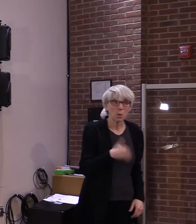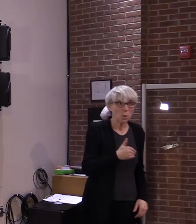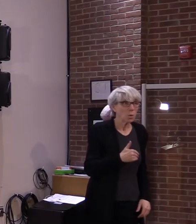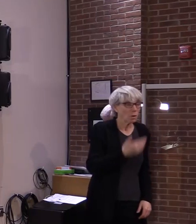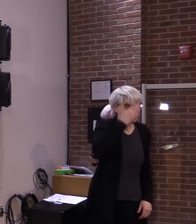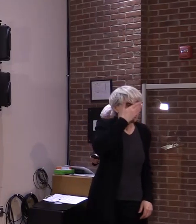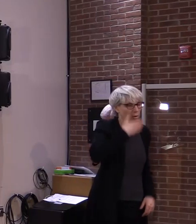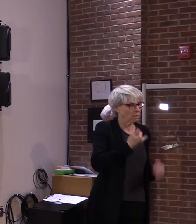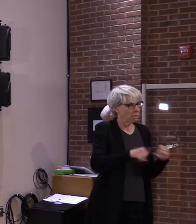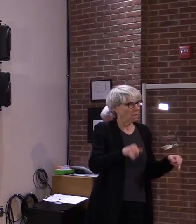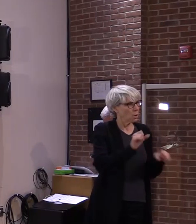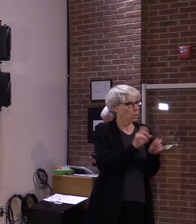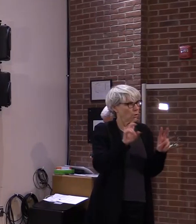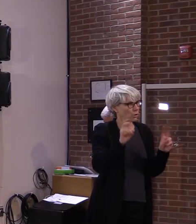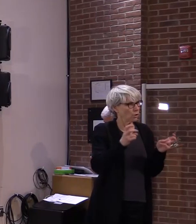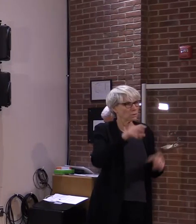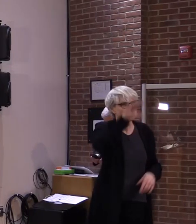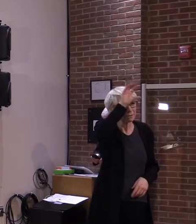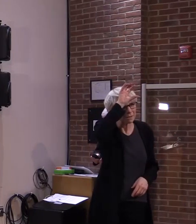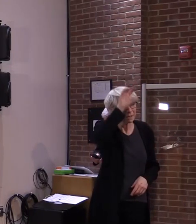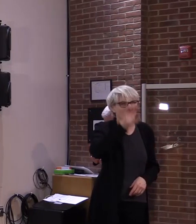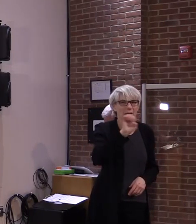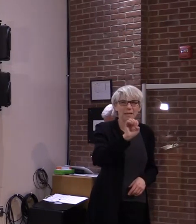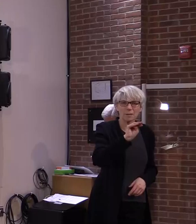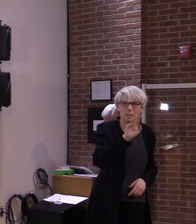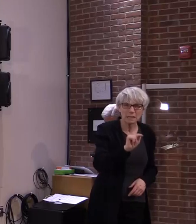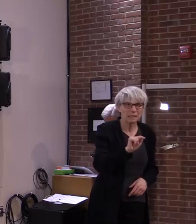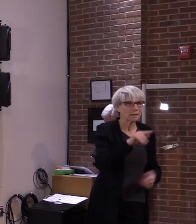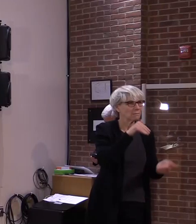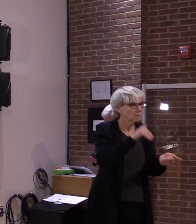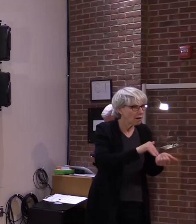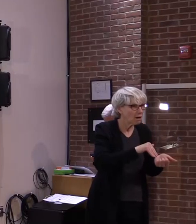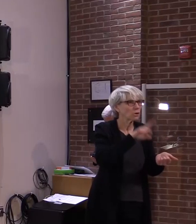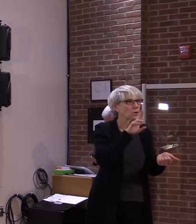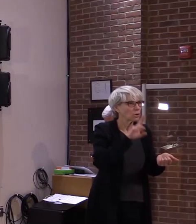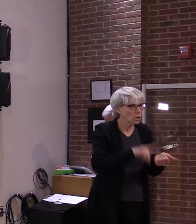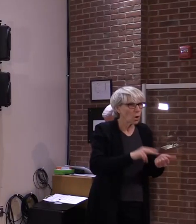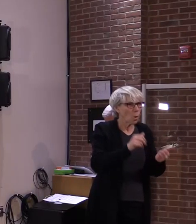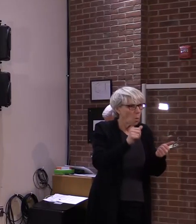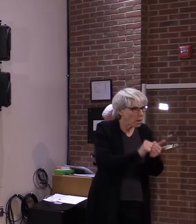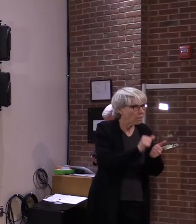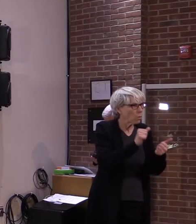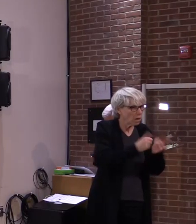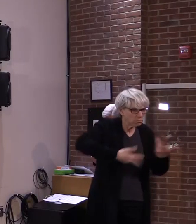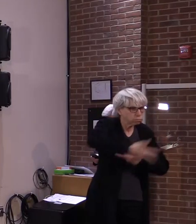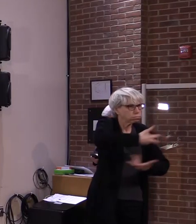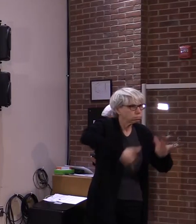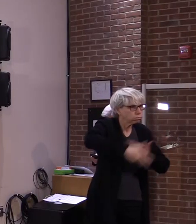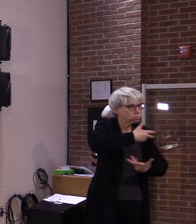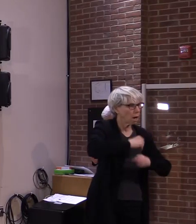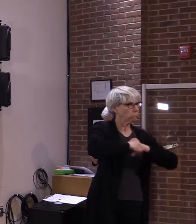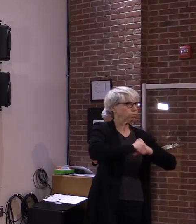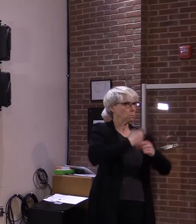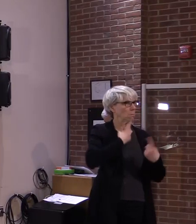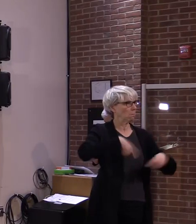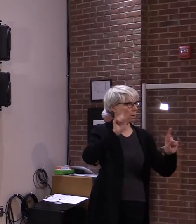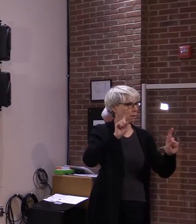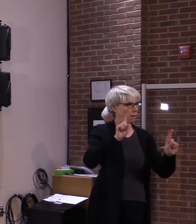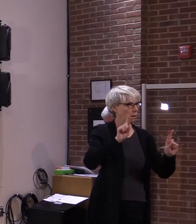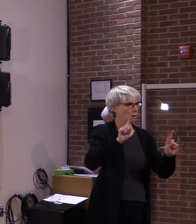healthcare workers, first responders, or others on the front lines. According to the report in